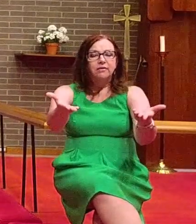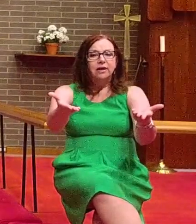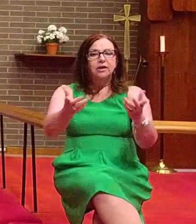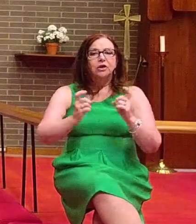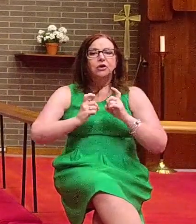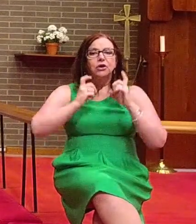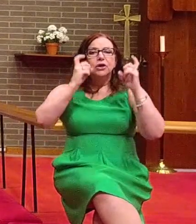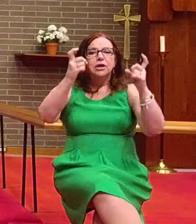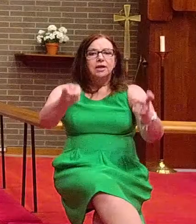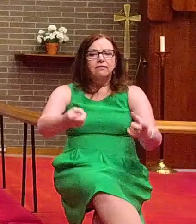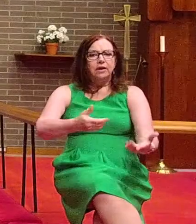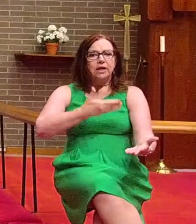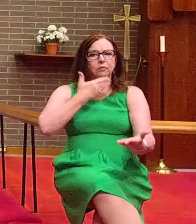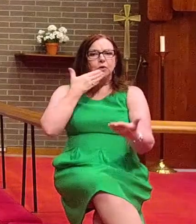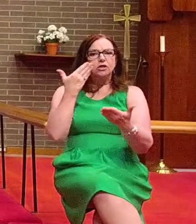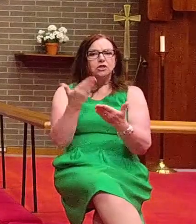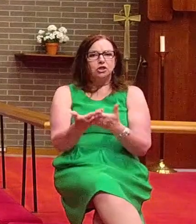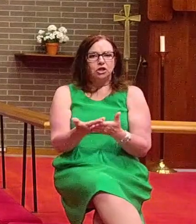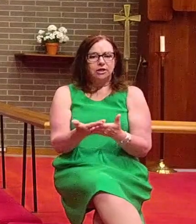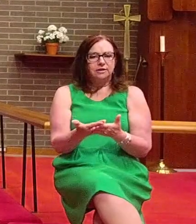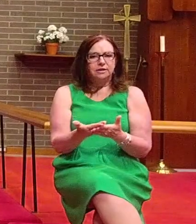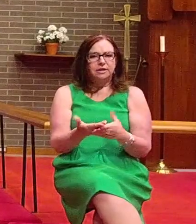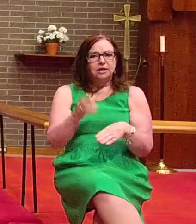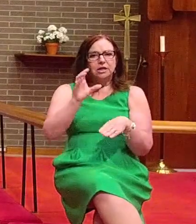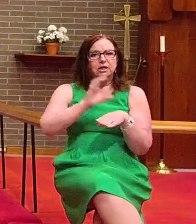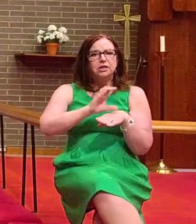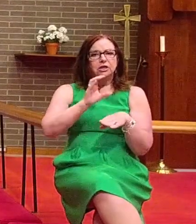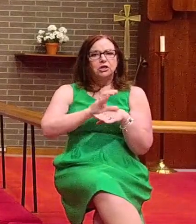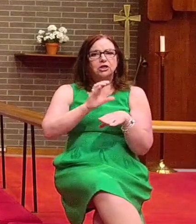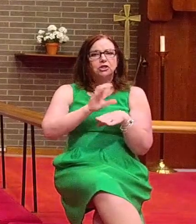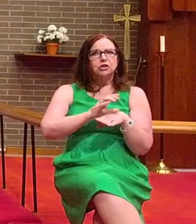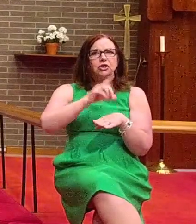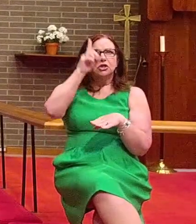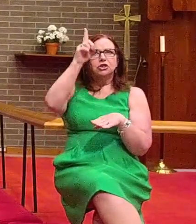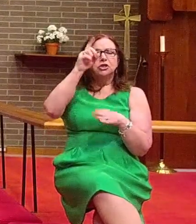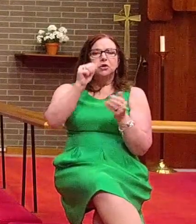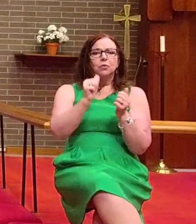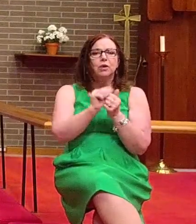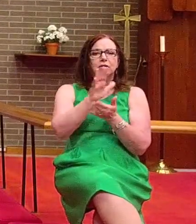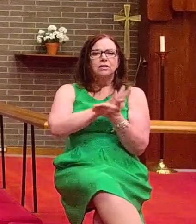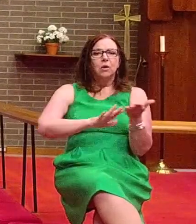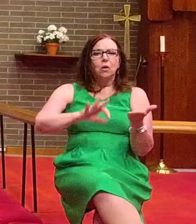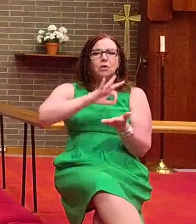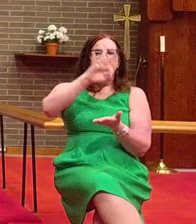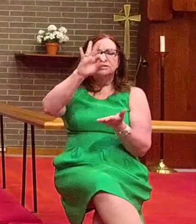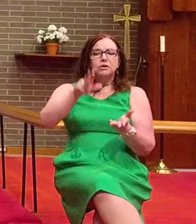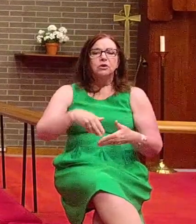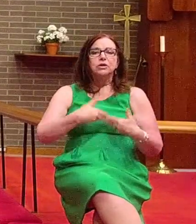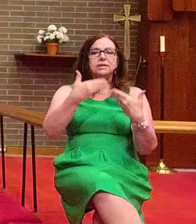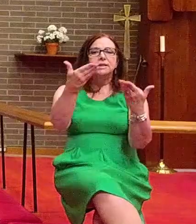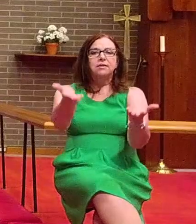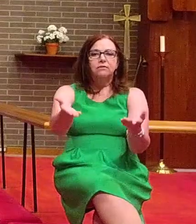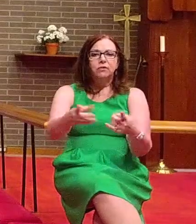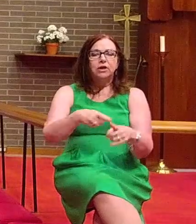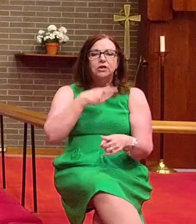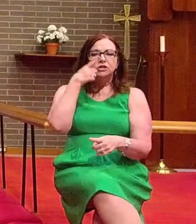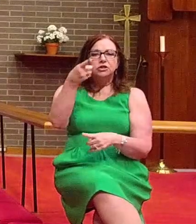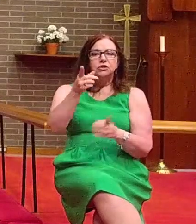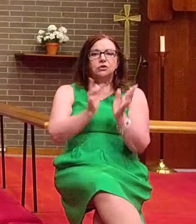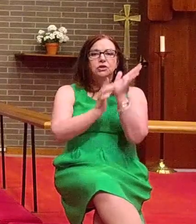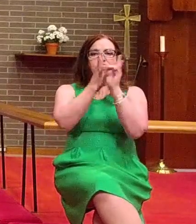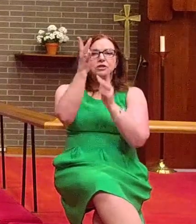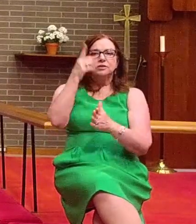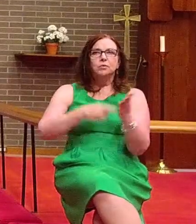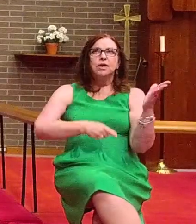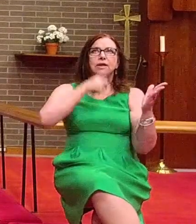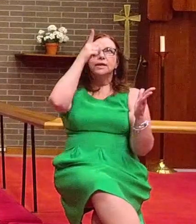The church has come to you with the Holy Spirit delivering to you what Jesus has